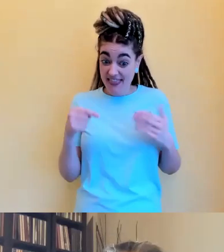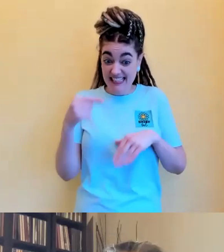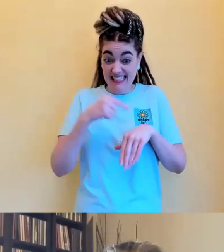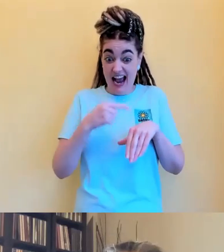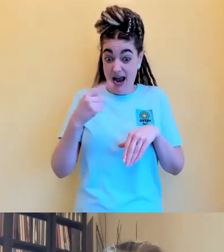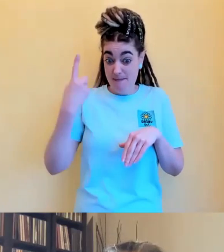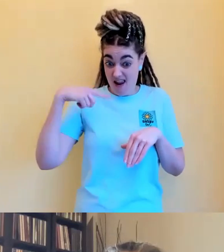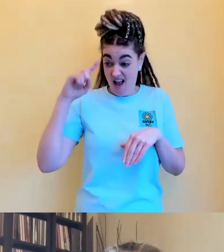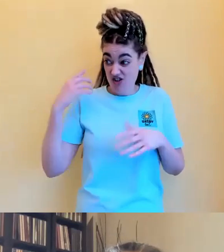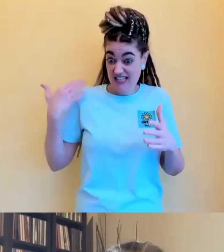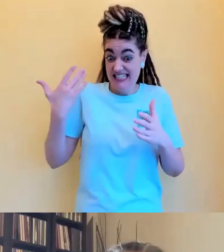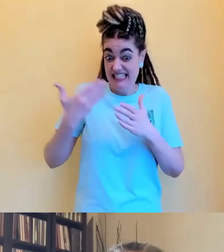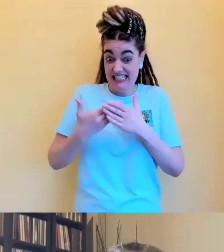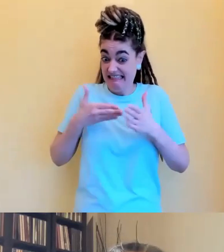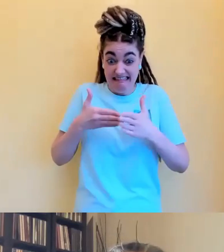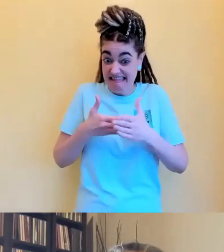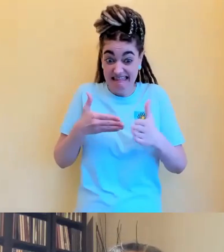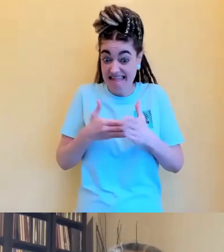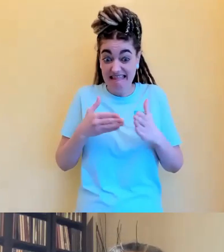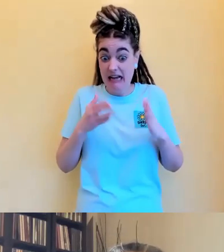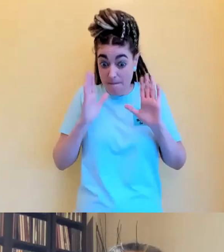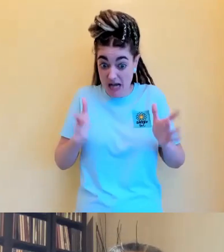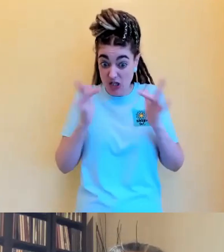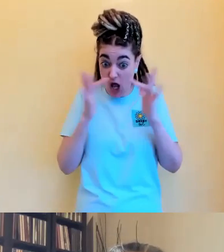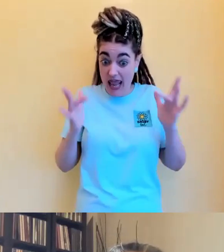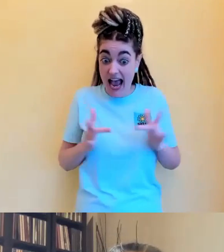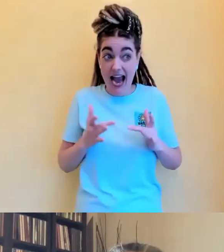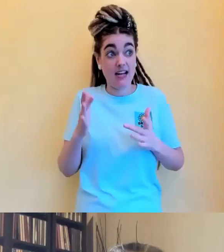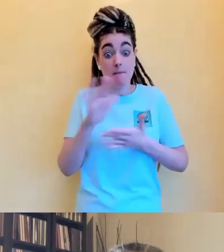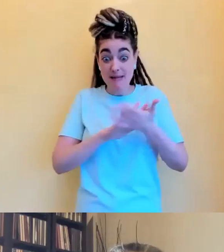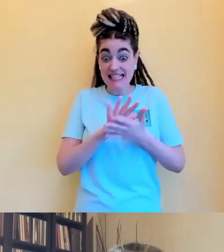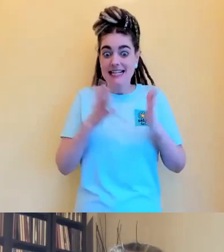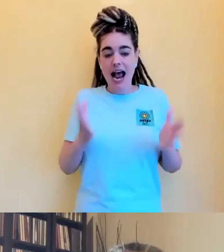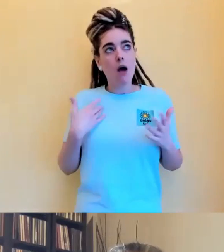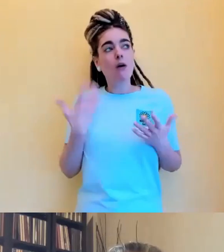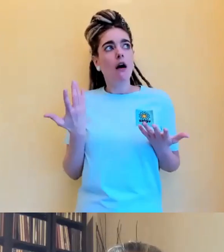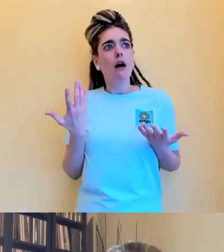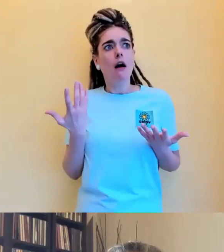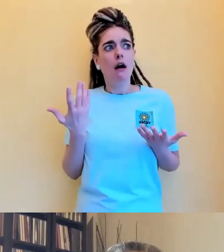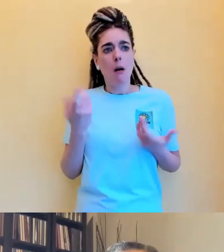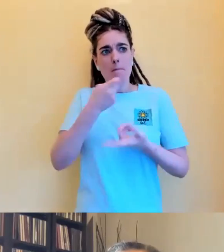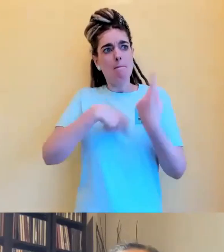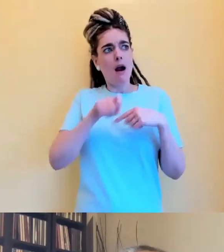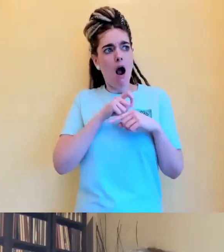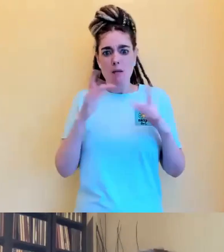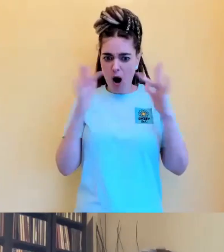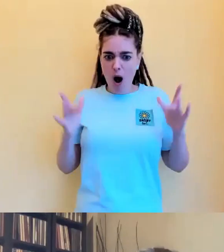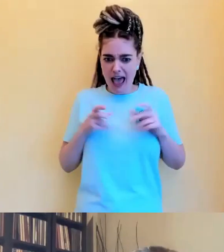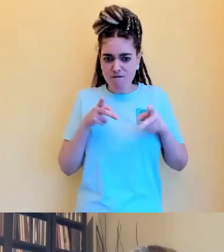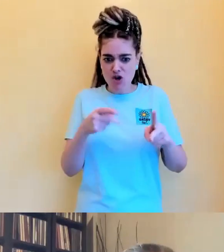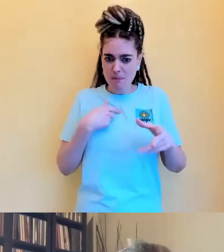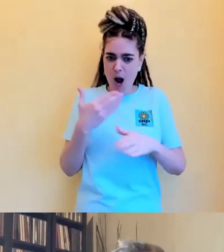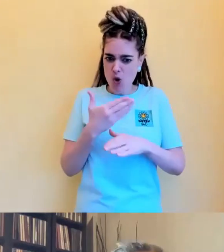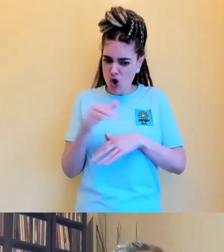exploring that kind of virtual pieces as another element of your practice? Absolutely. I